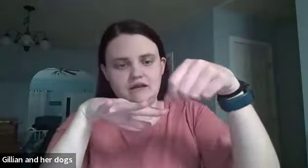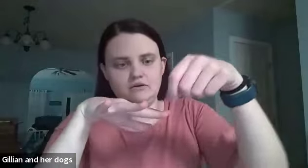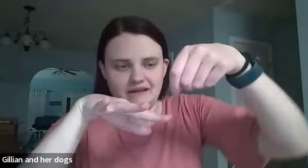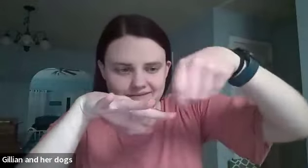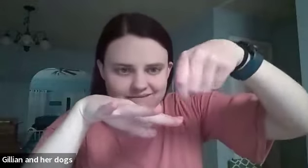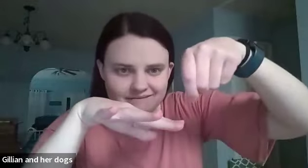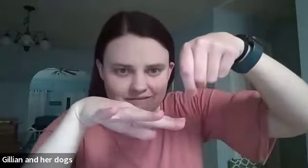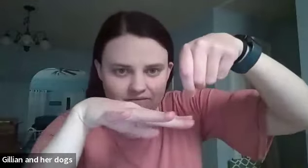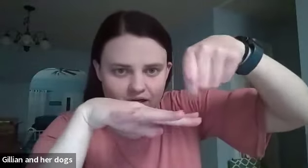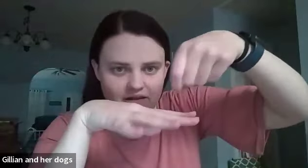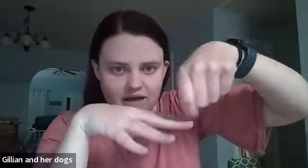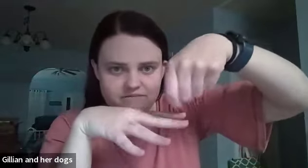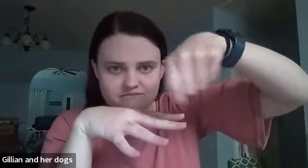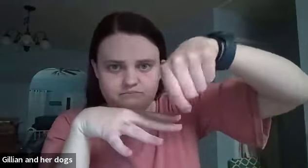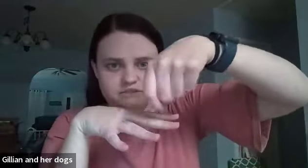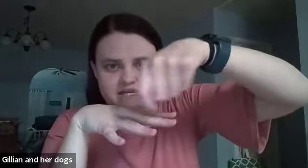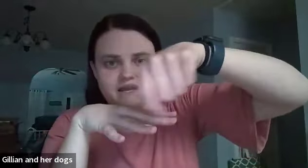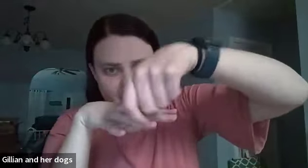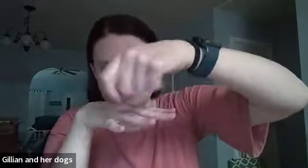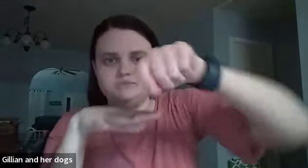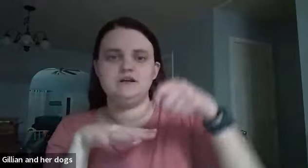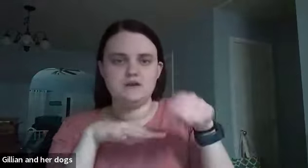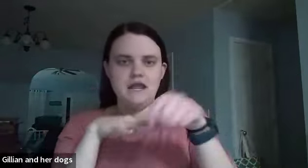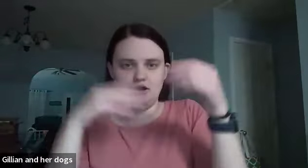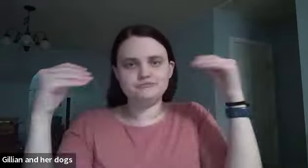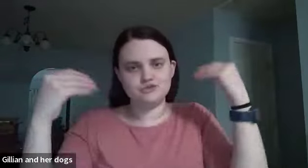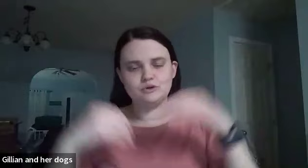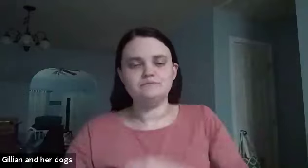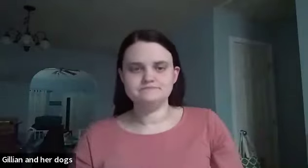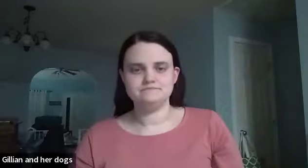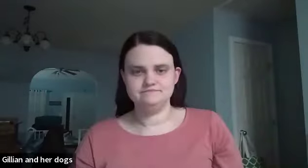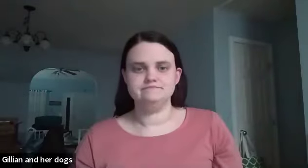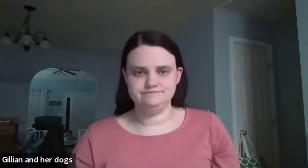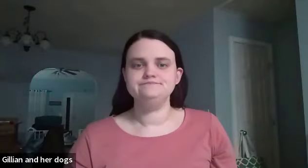nail. Like very like I'm pretending like I'm actually putting on nail, store. Mm-hmm.